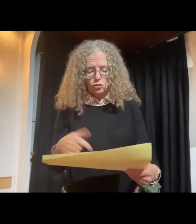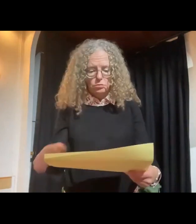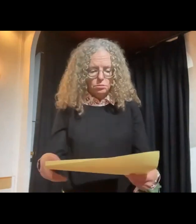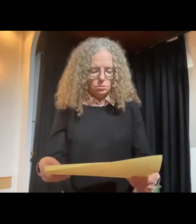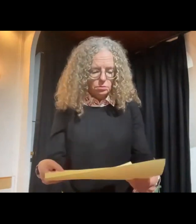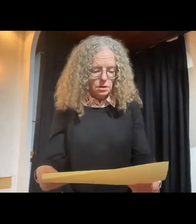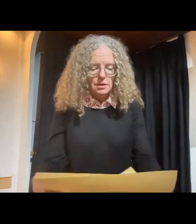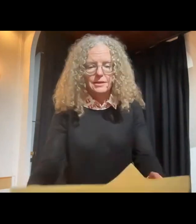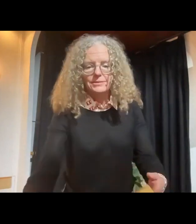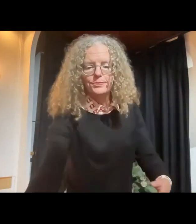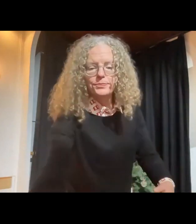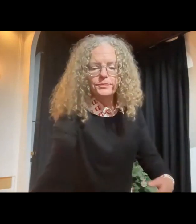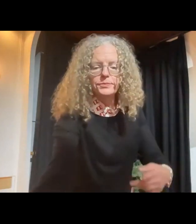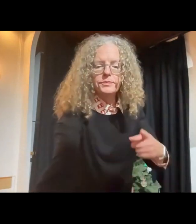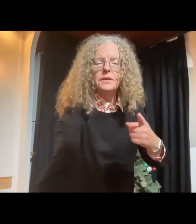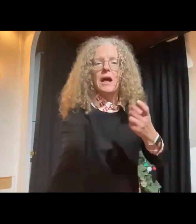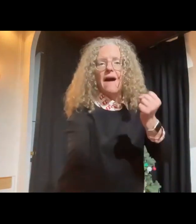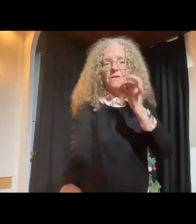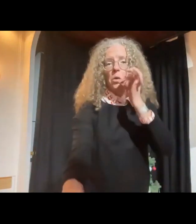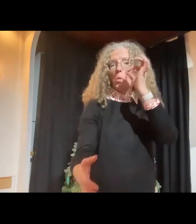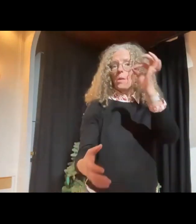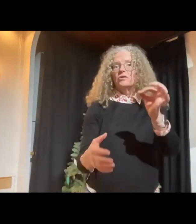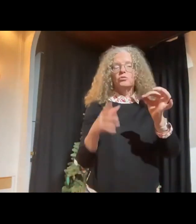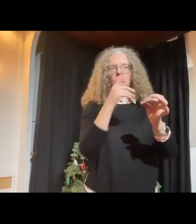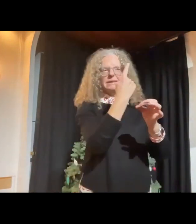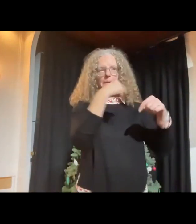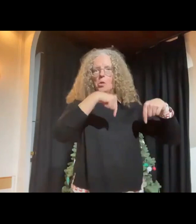Okay, thanks, Rob. We have more questions.